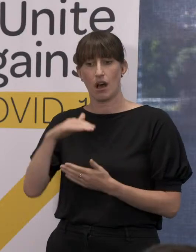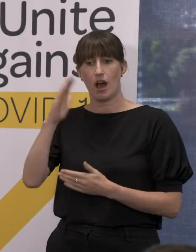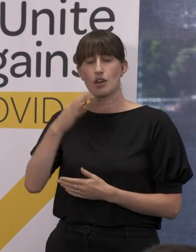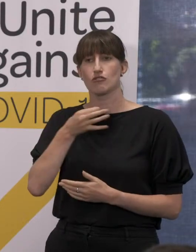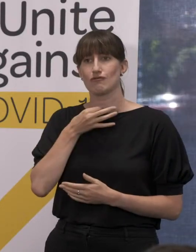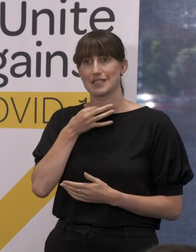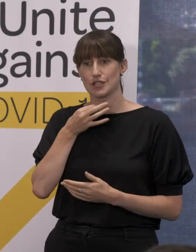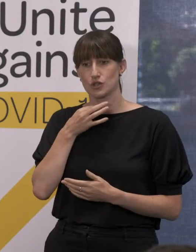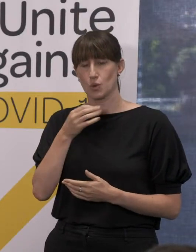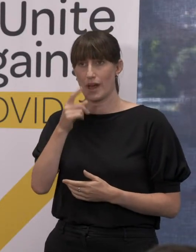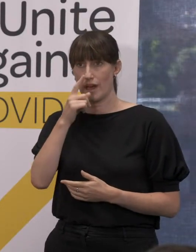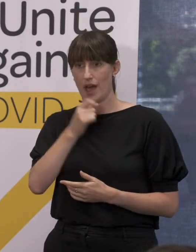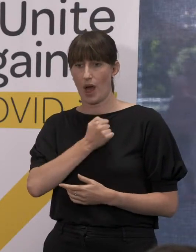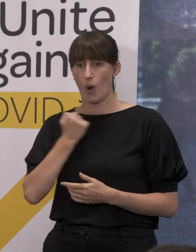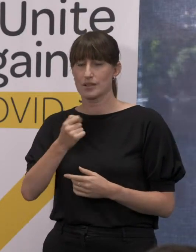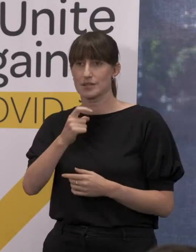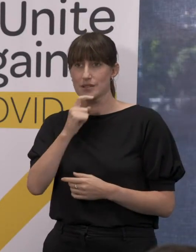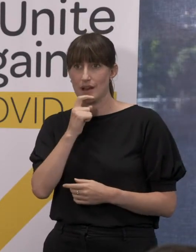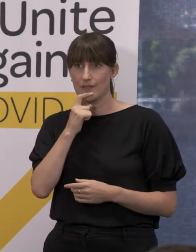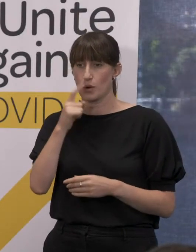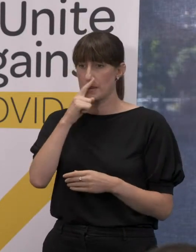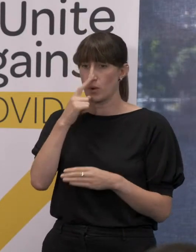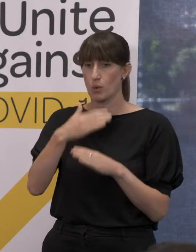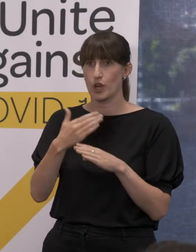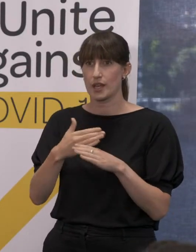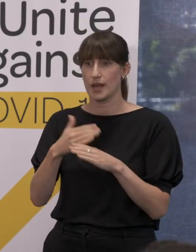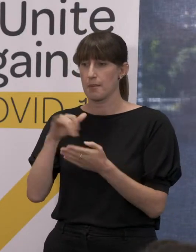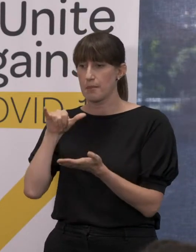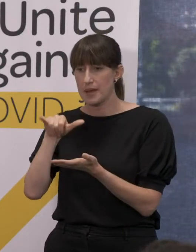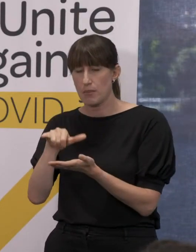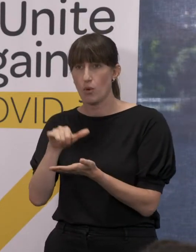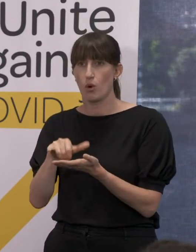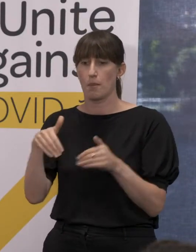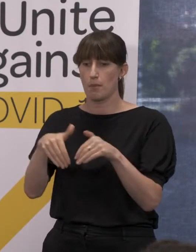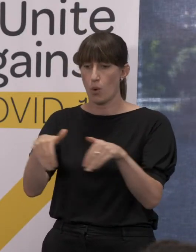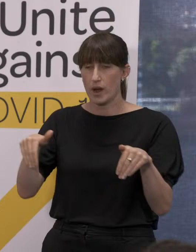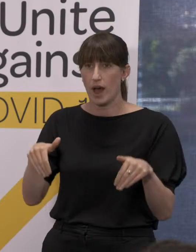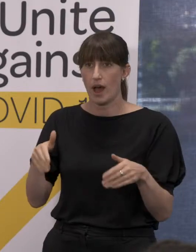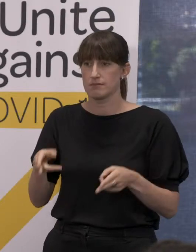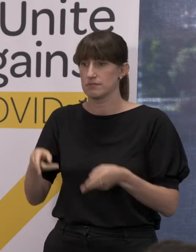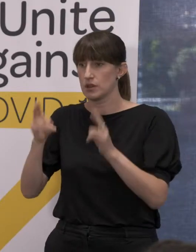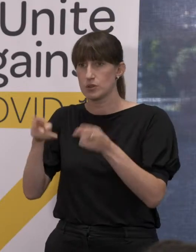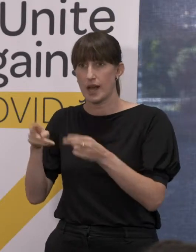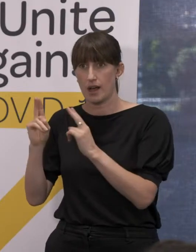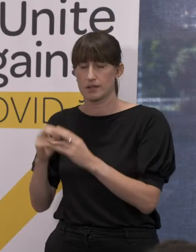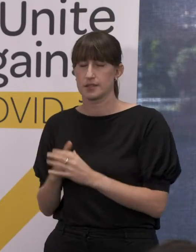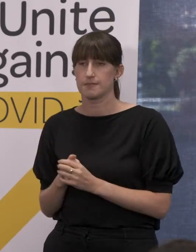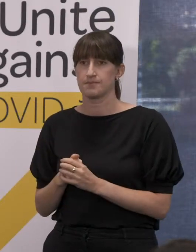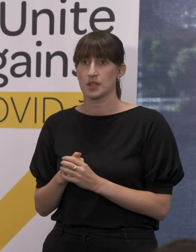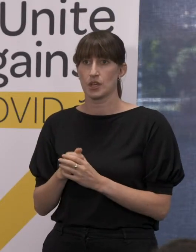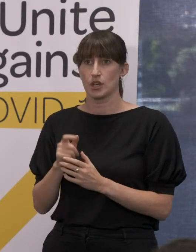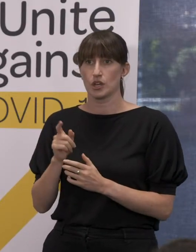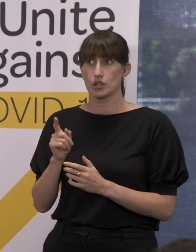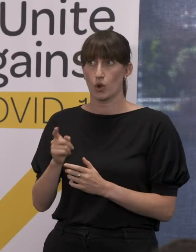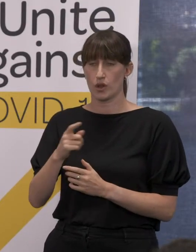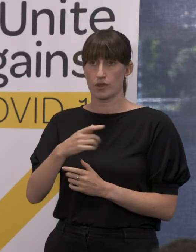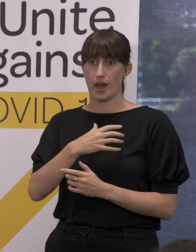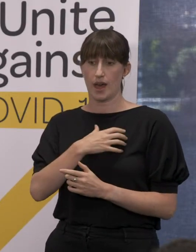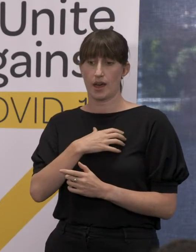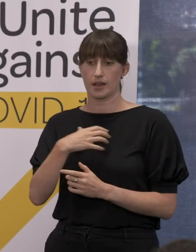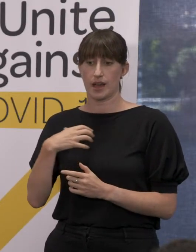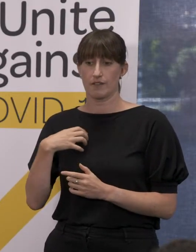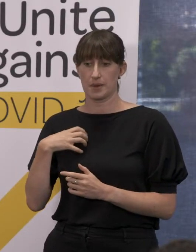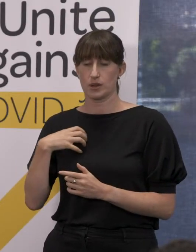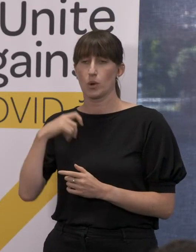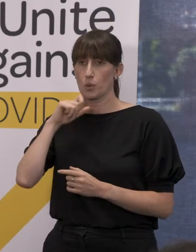the facilities and or others in those facilities. And an announcement based on that advice and advice from across government is expected from